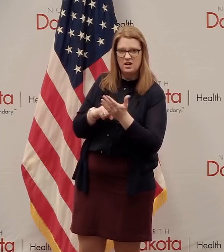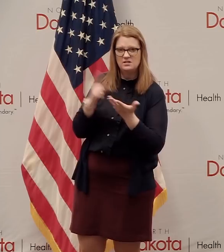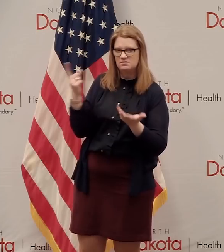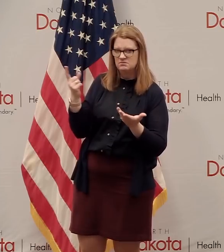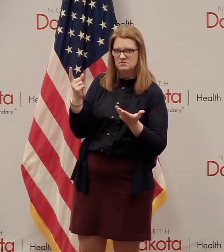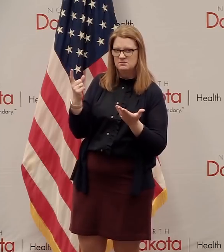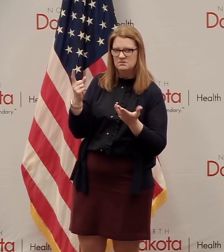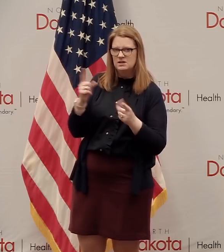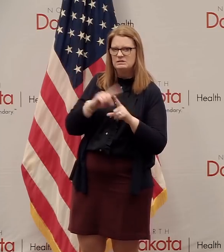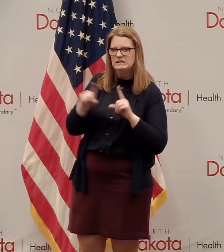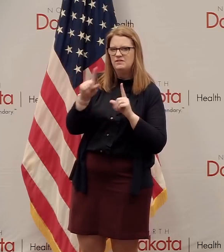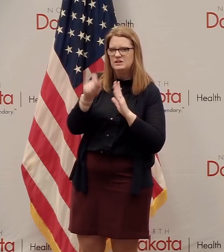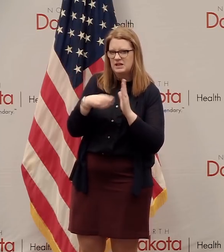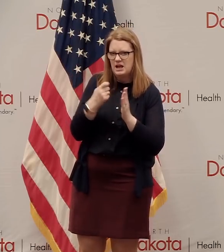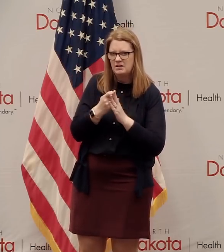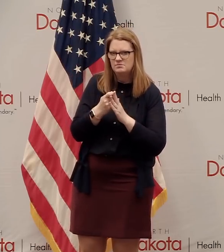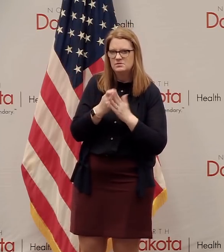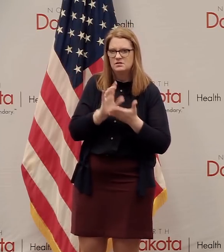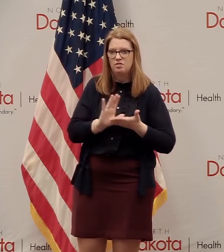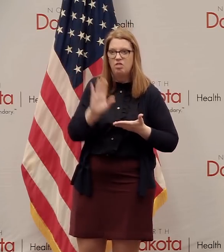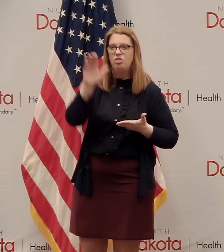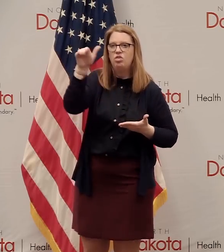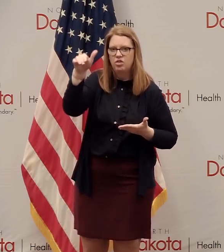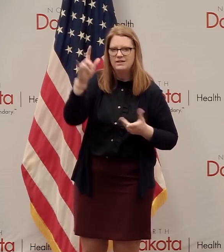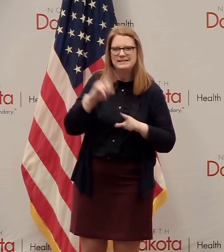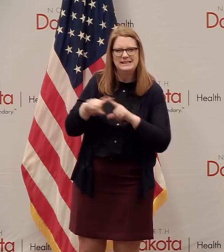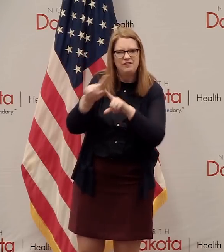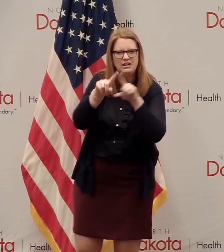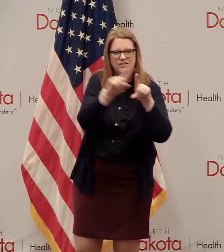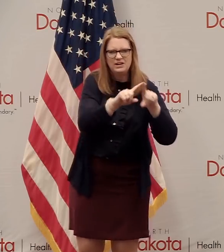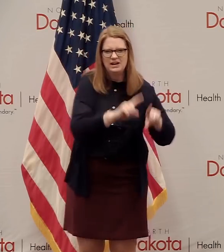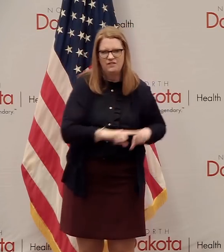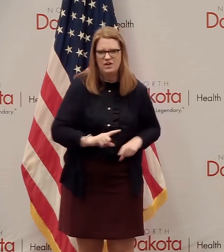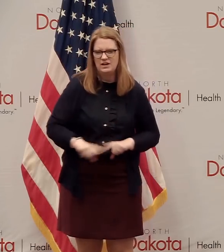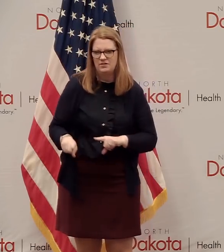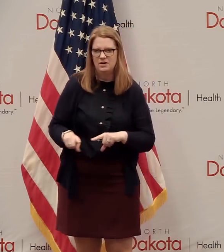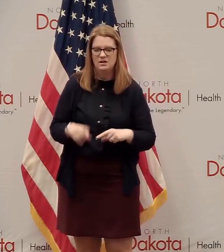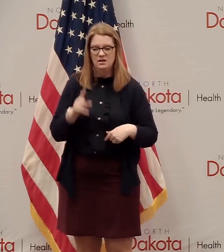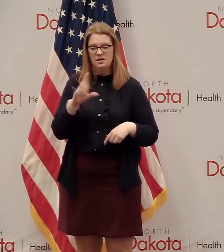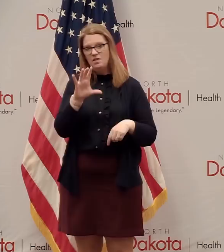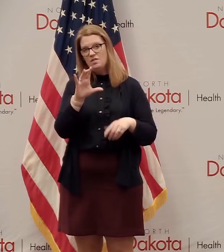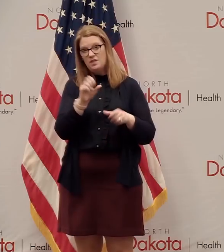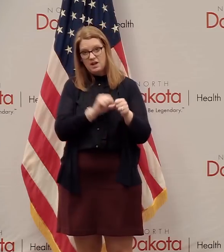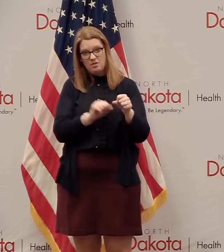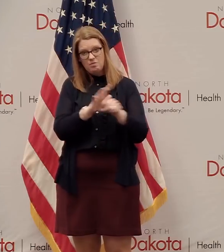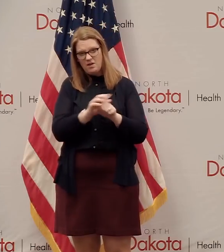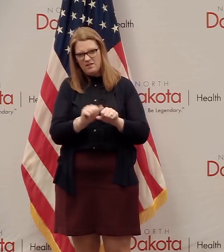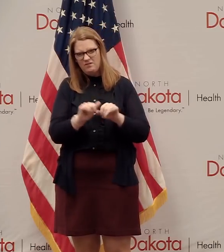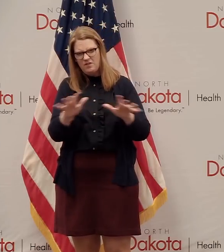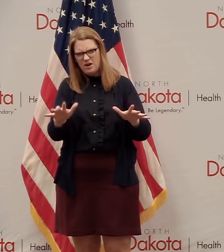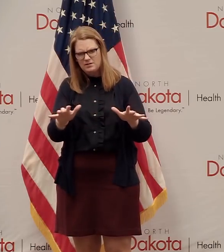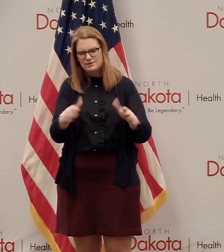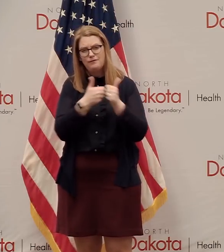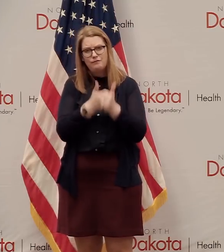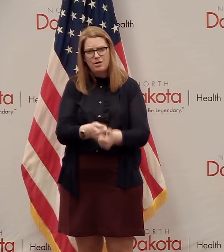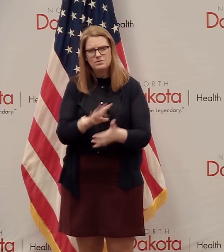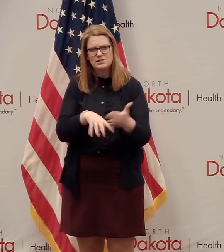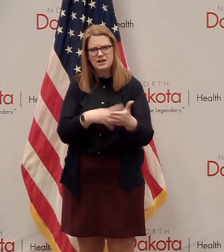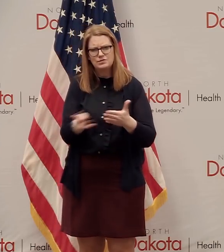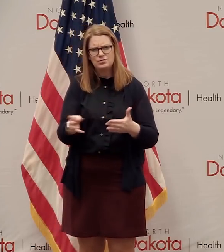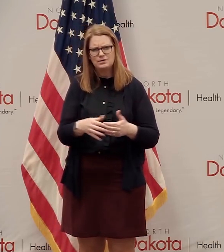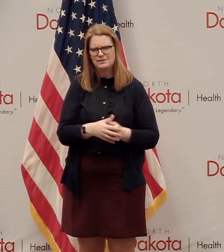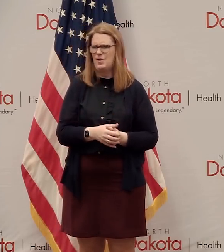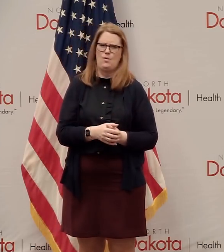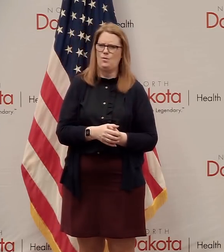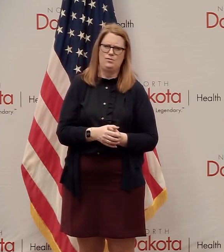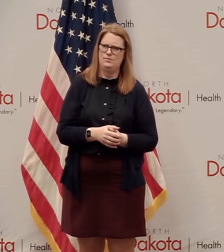and that the virus itself doesn't acknowledge or abide by any particular calendar, no matter how aspirational we are. And